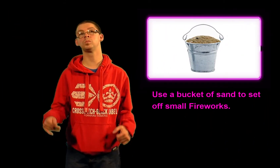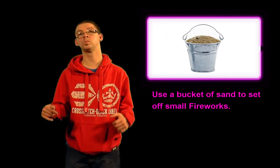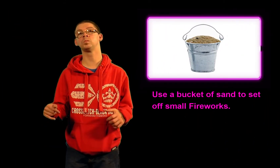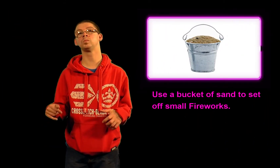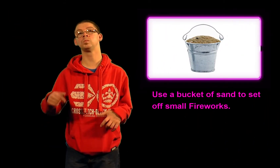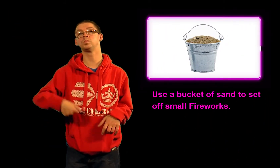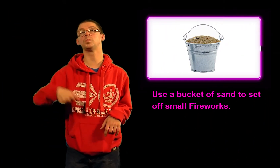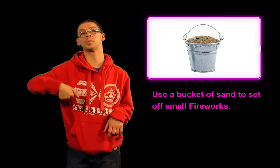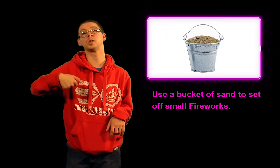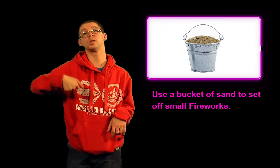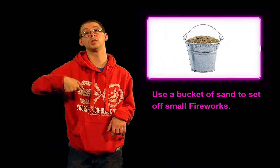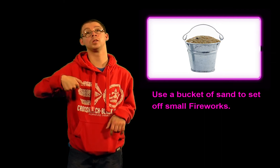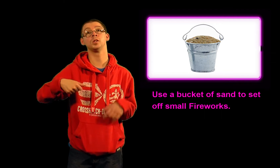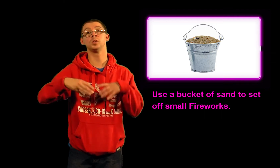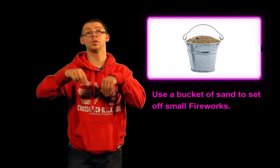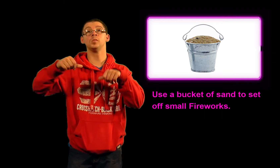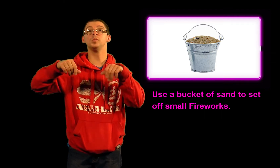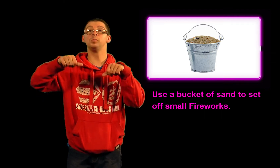Use a bucket of sand to set off small fireworks.